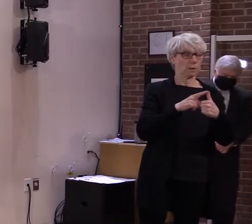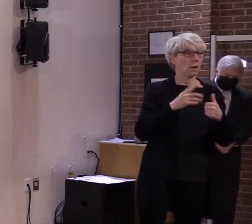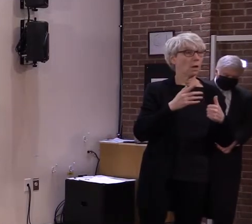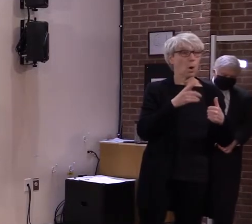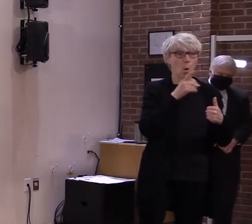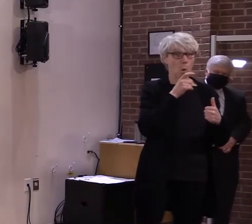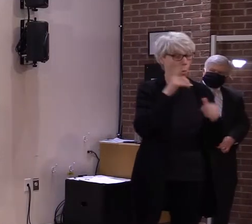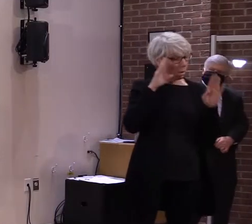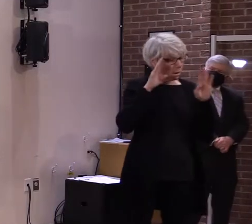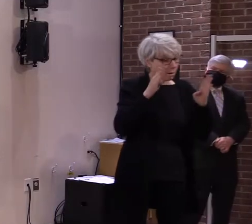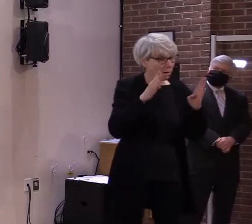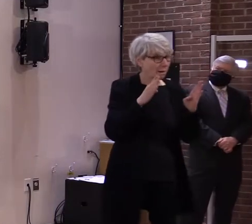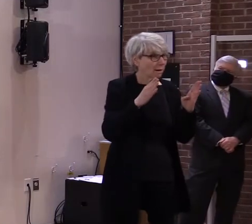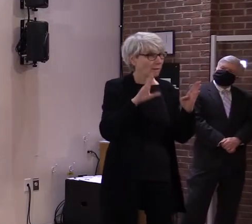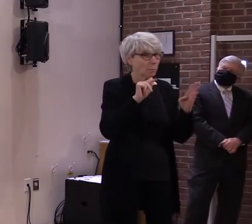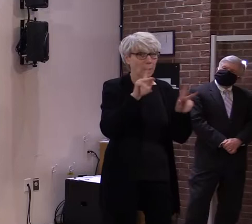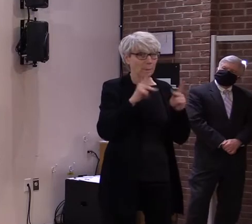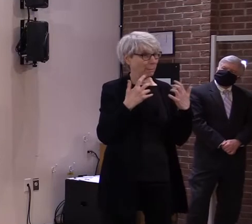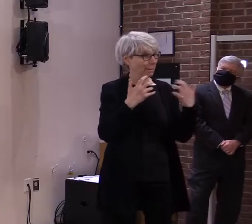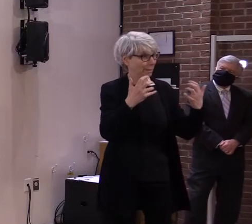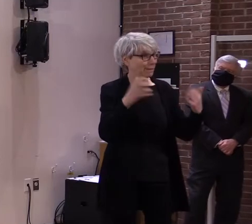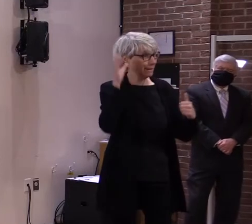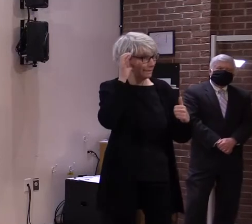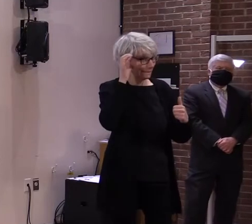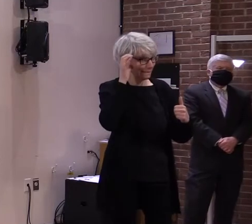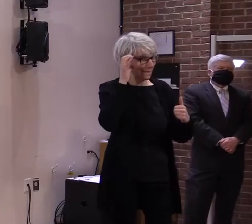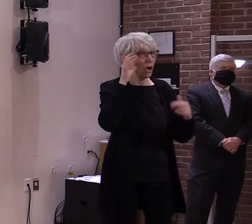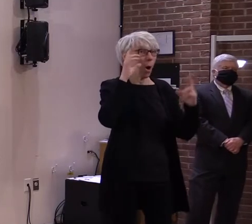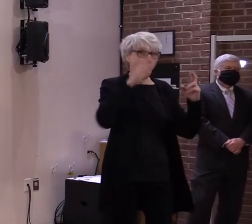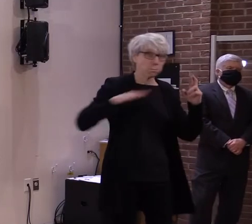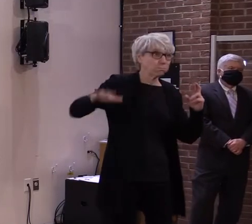And then hopefully the rest of the country will as well.